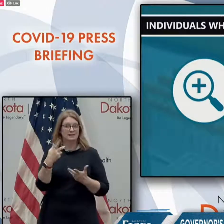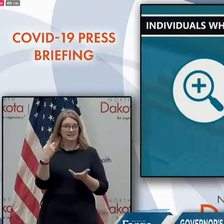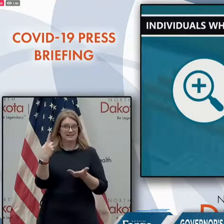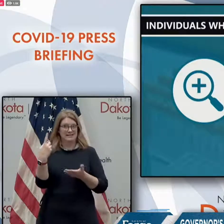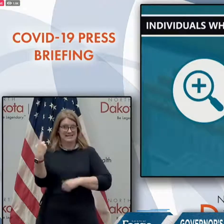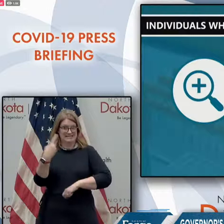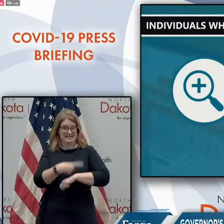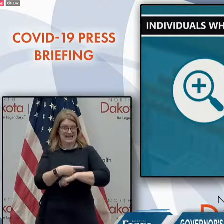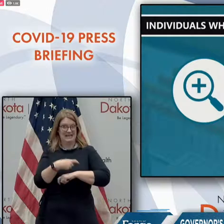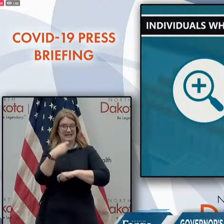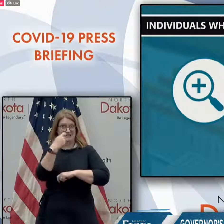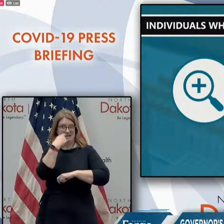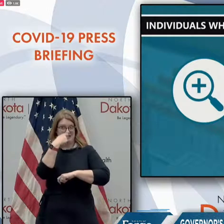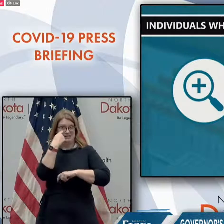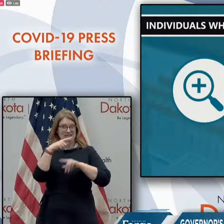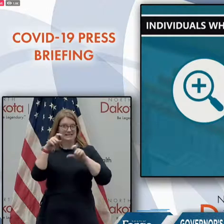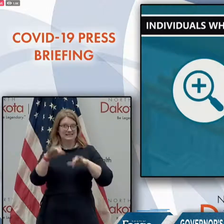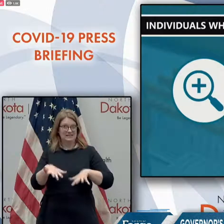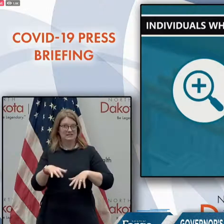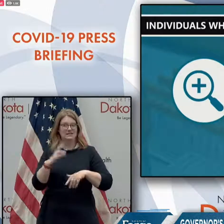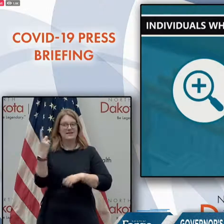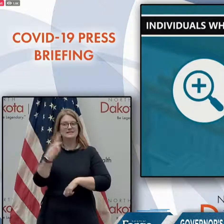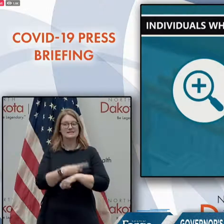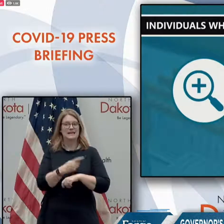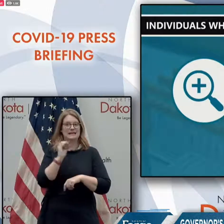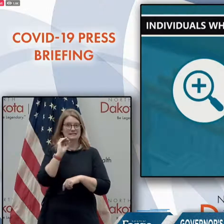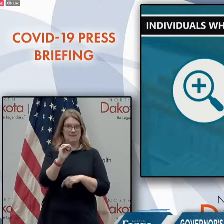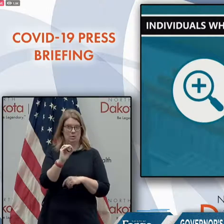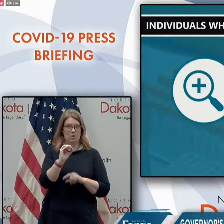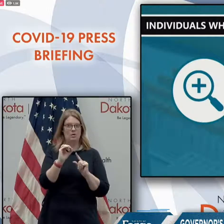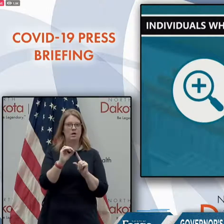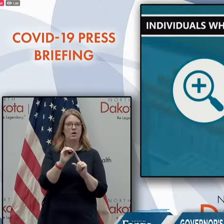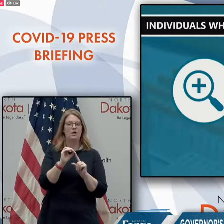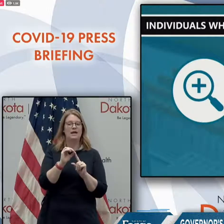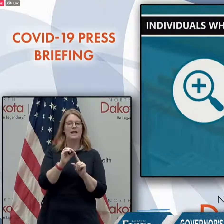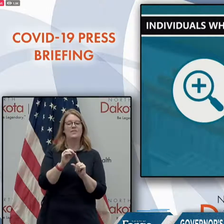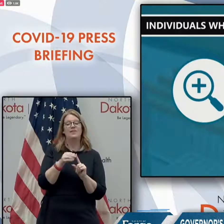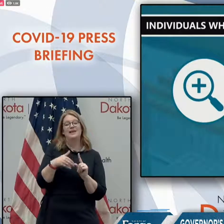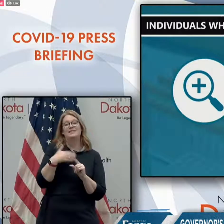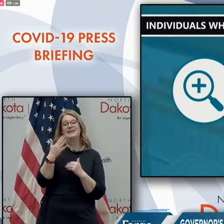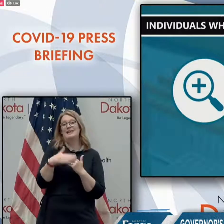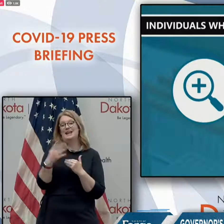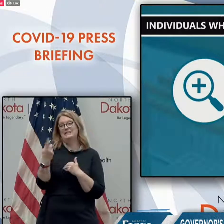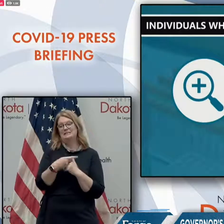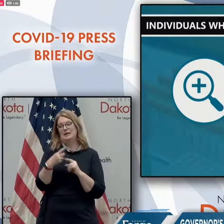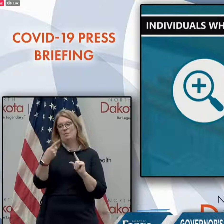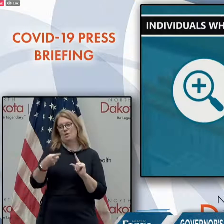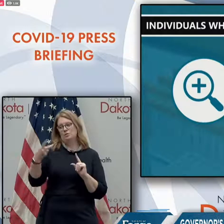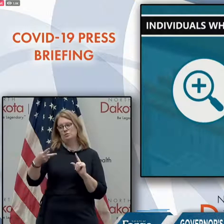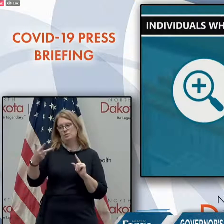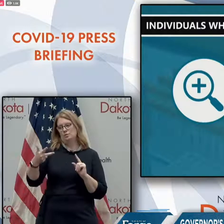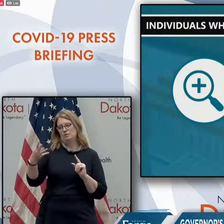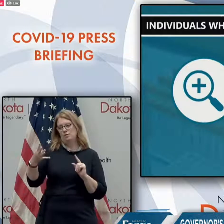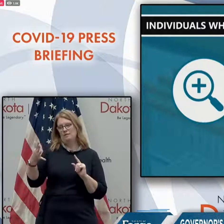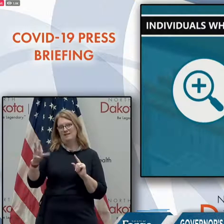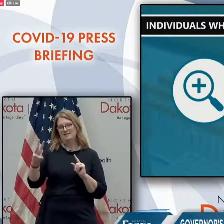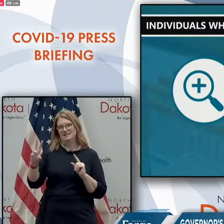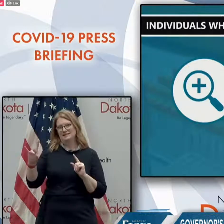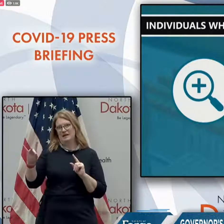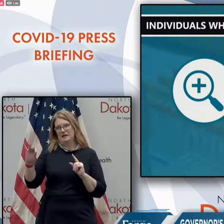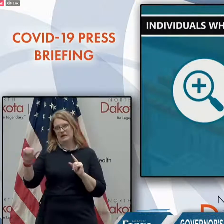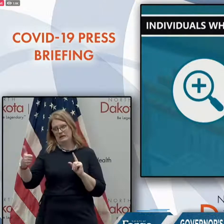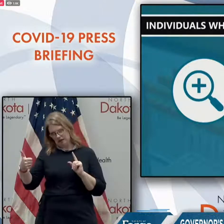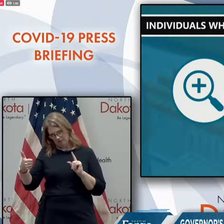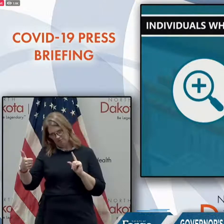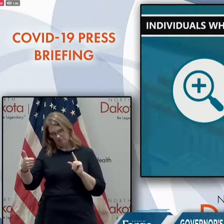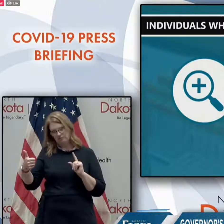specimen when you go in to be tested is day 0, and then you count out 10 days after that. And that's how long asymptomatic people